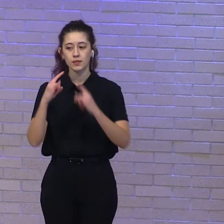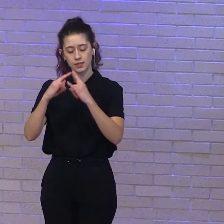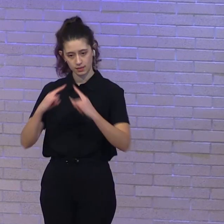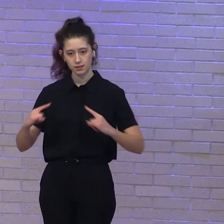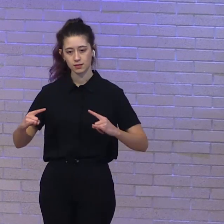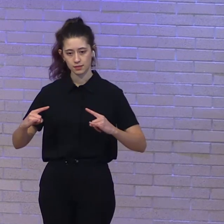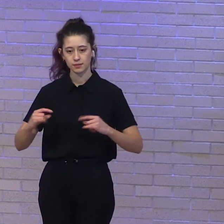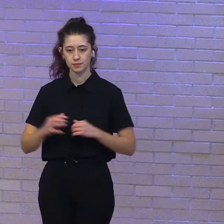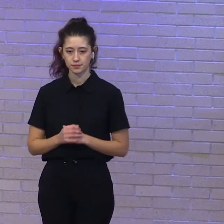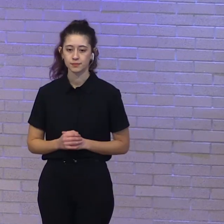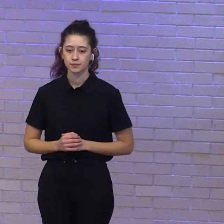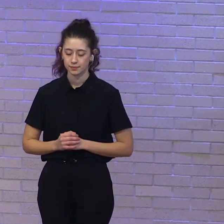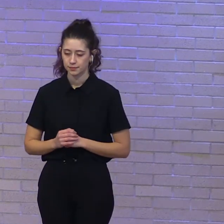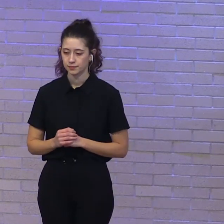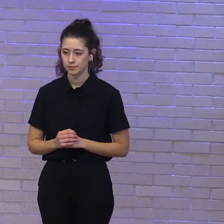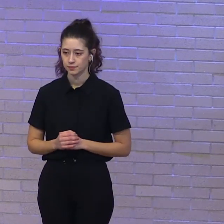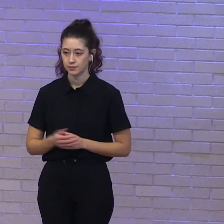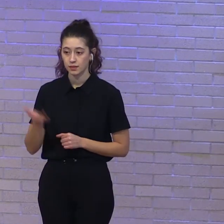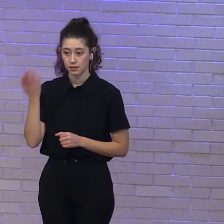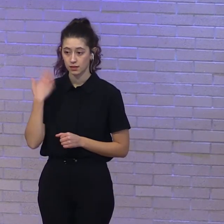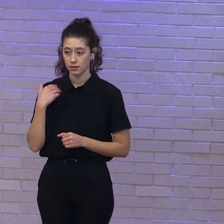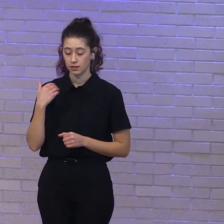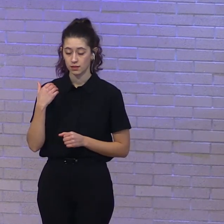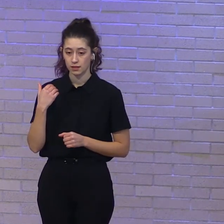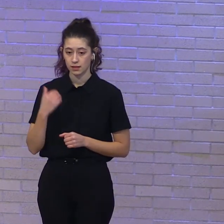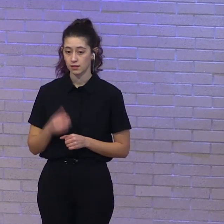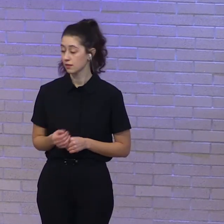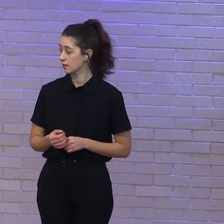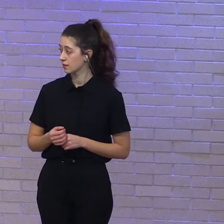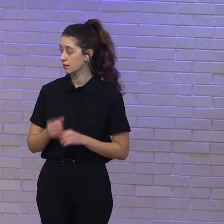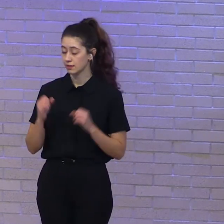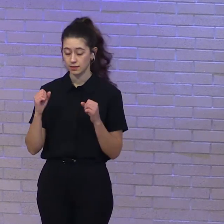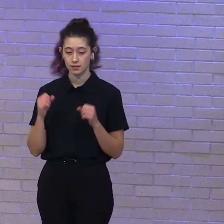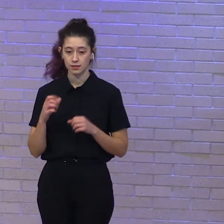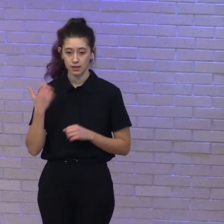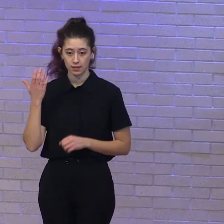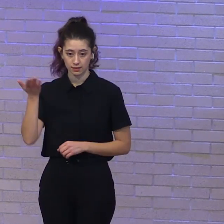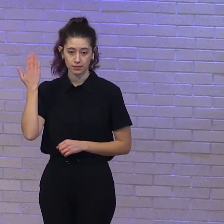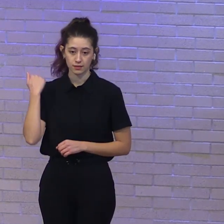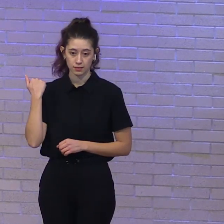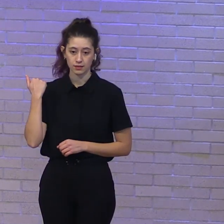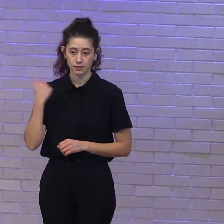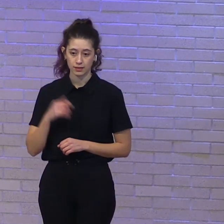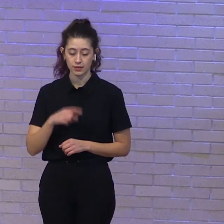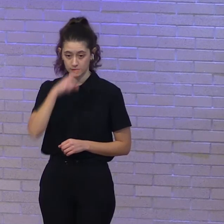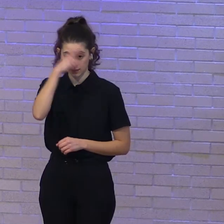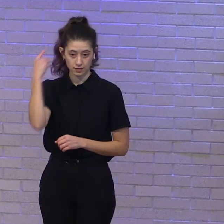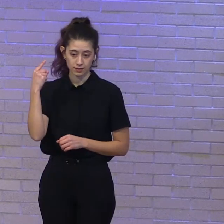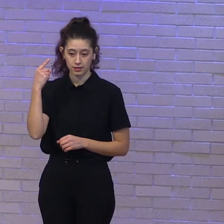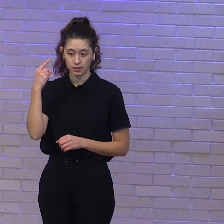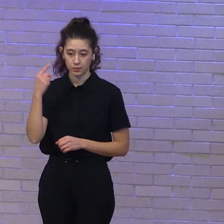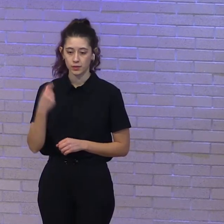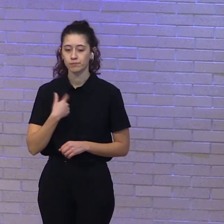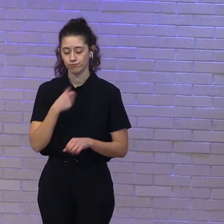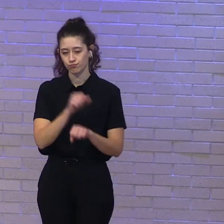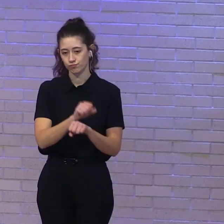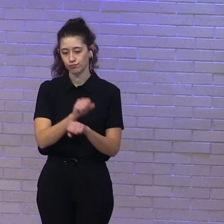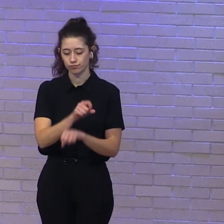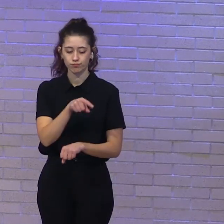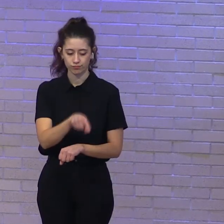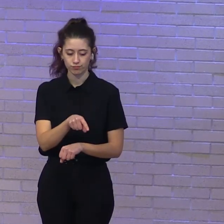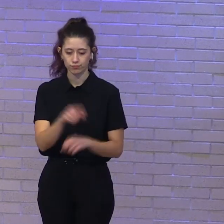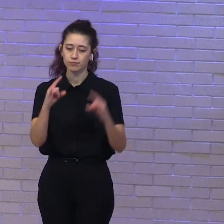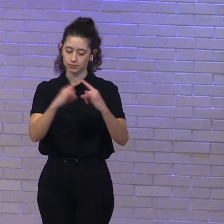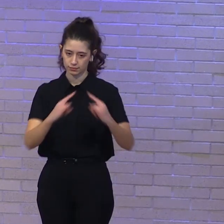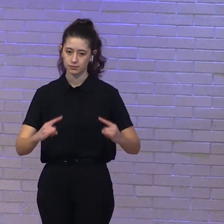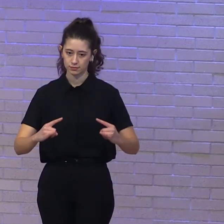a counselor, and every evening we have a campfire. This is a time for telling stories and singing songs,